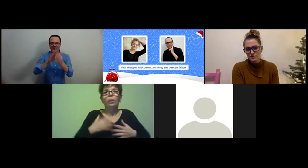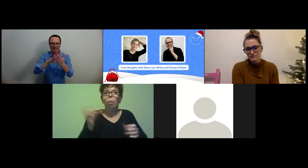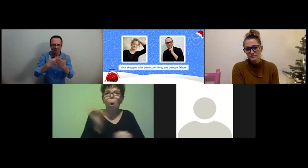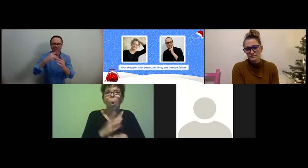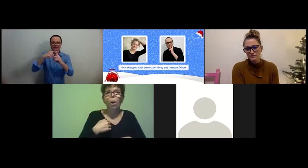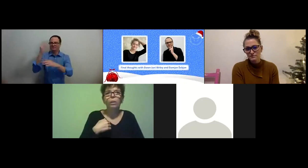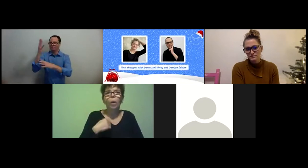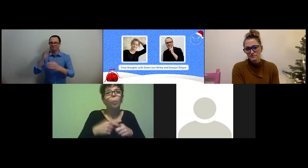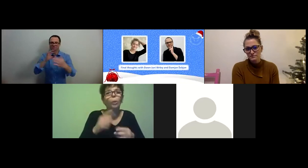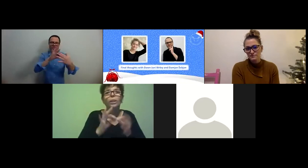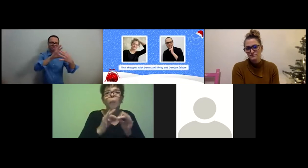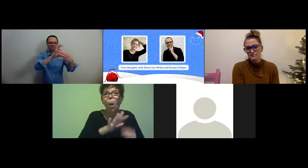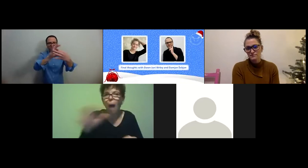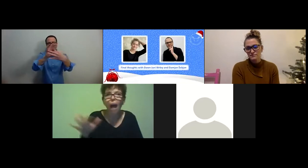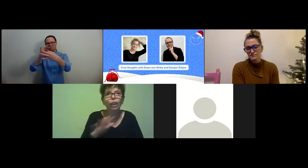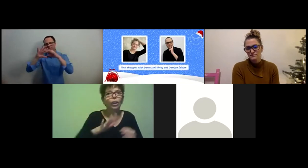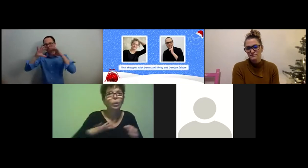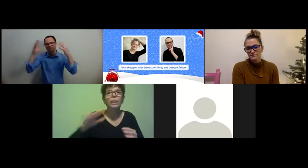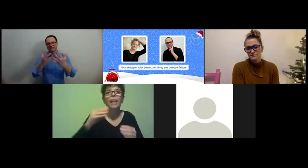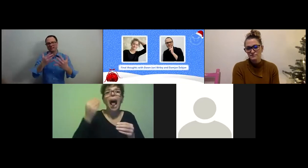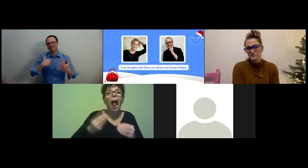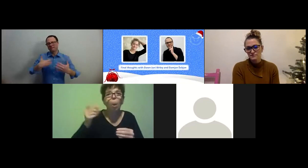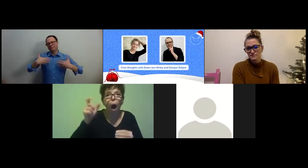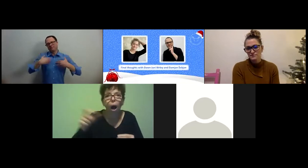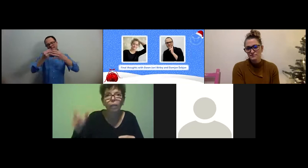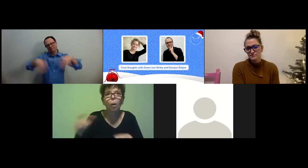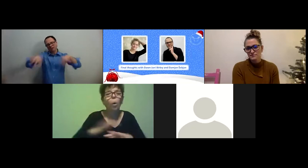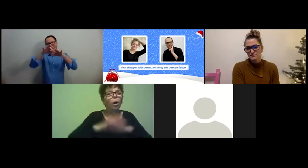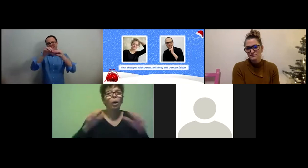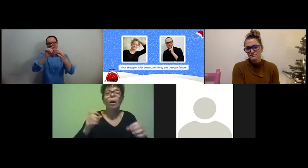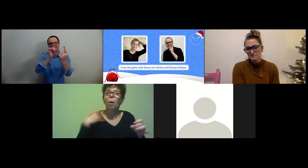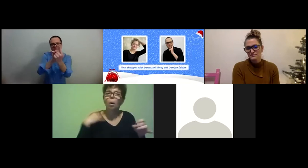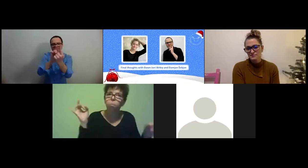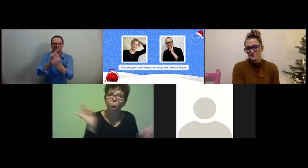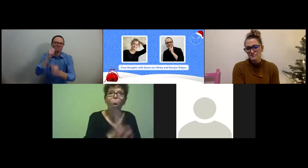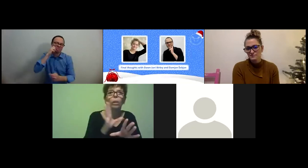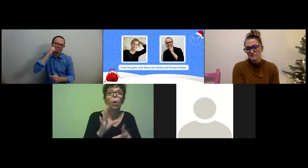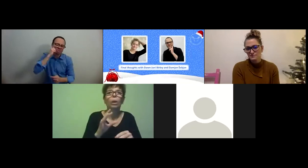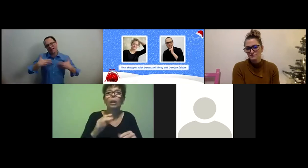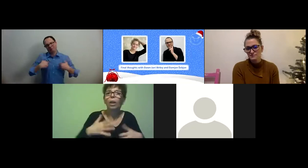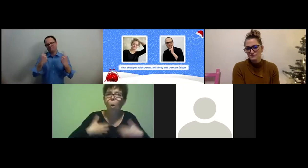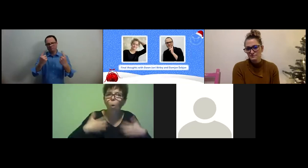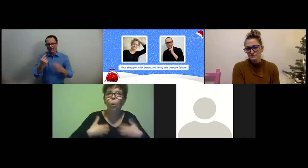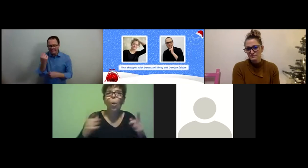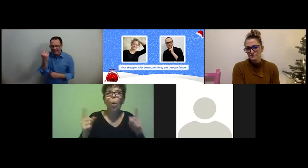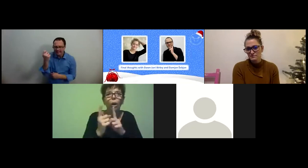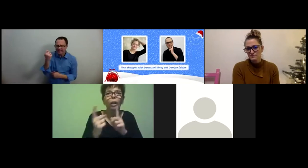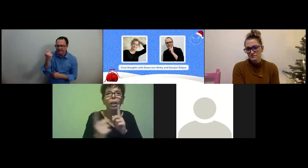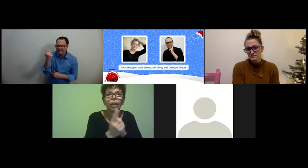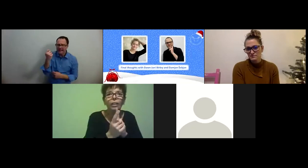Personally, I've been very, very motivated. And it's been so inspiring